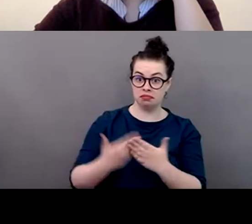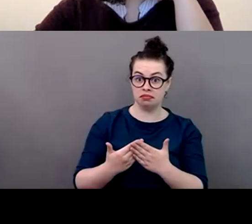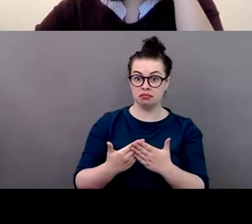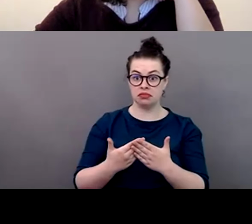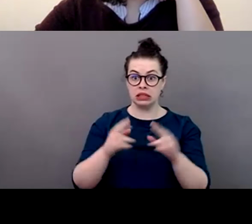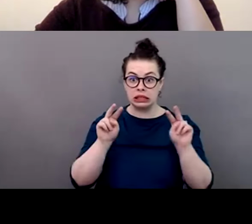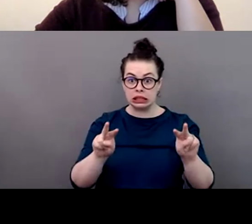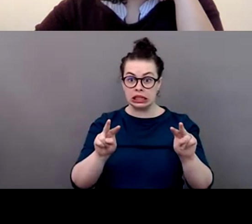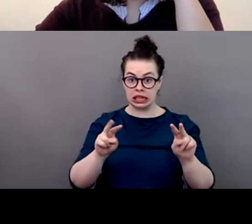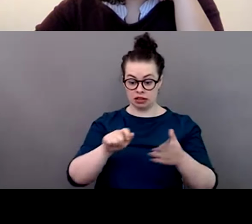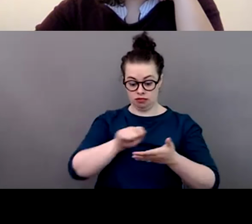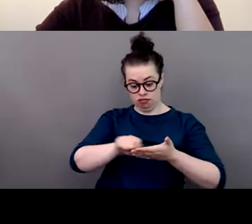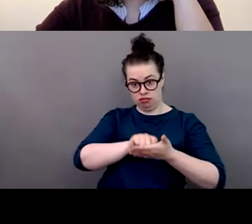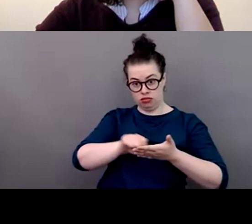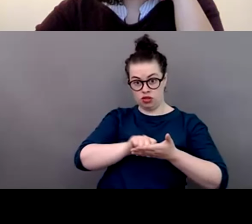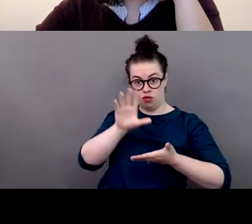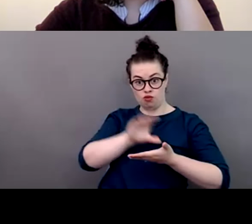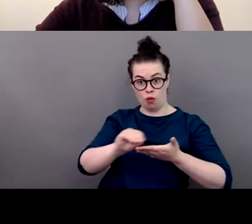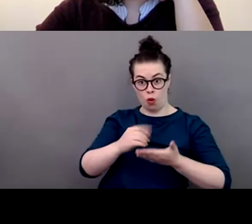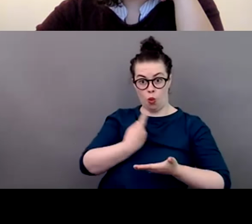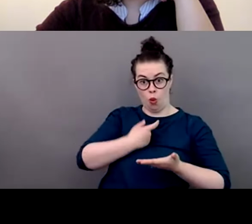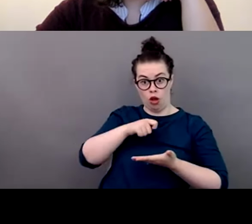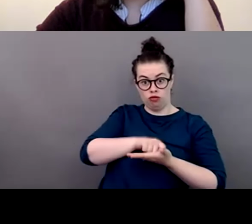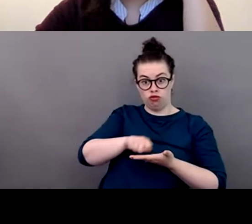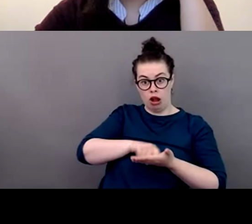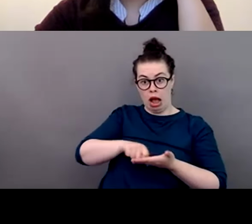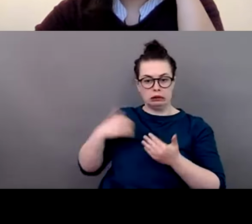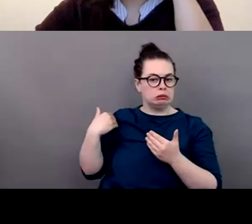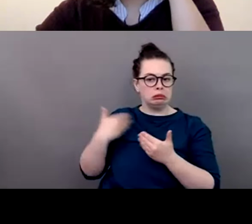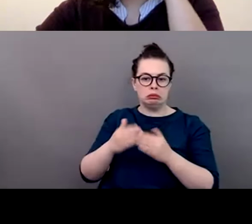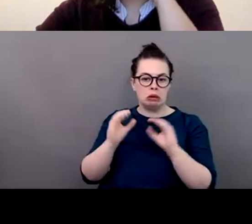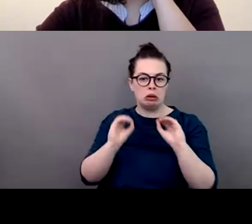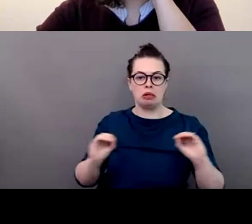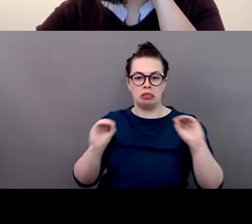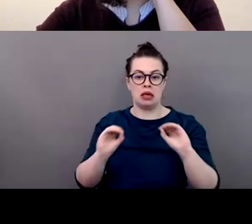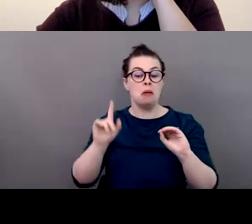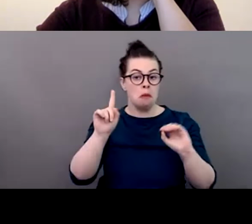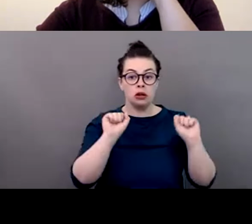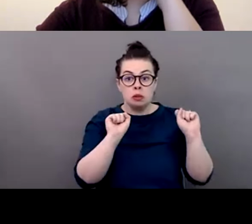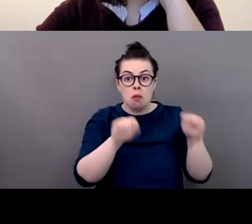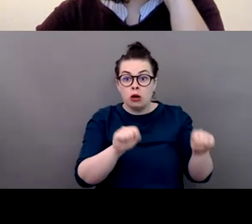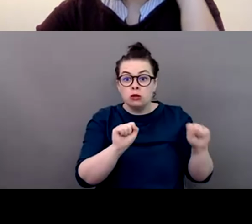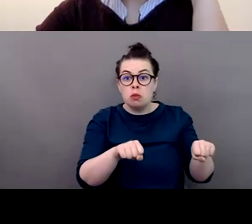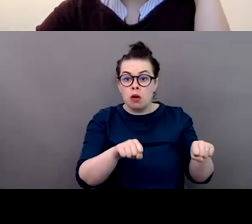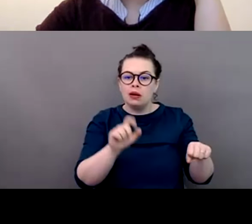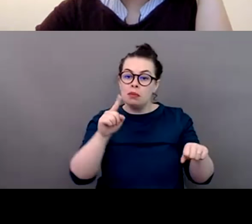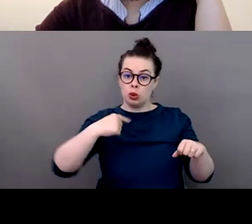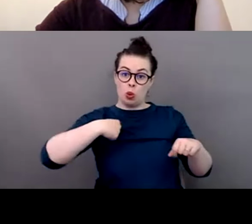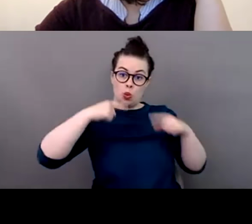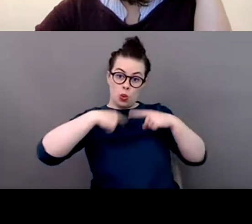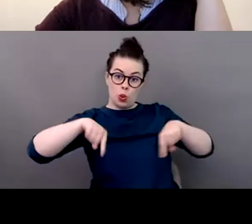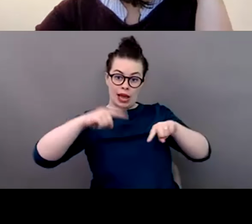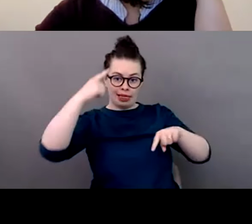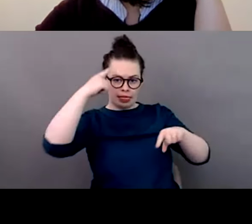course possible, but it will have less strength and less emphasis within the committee.